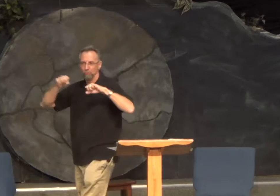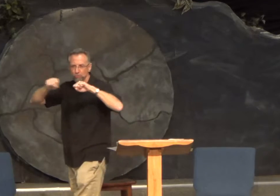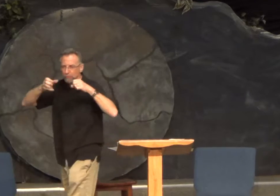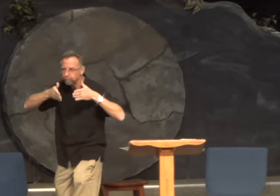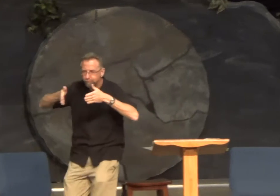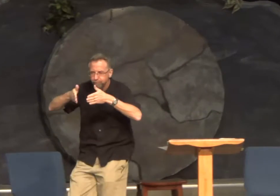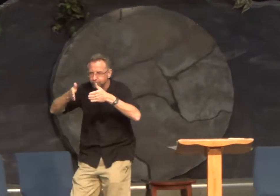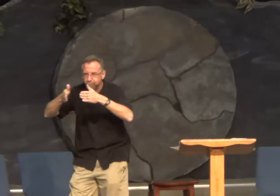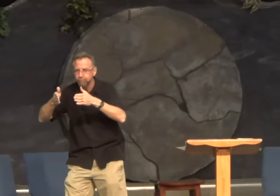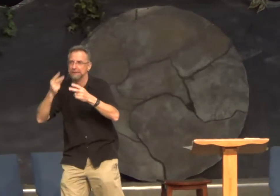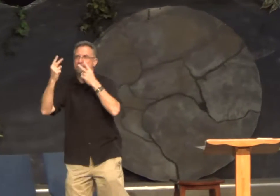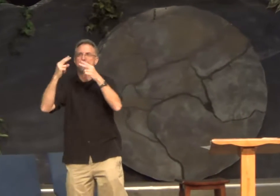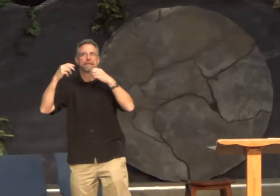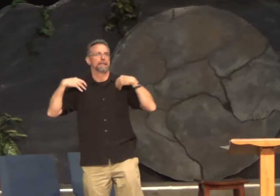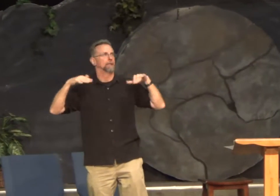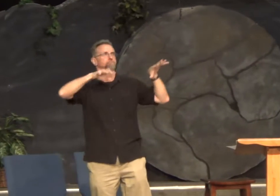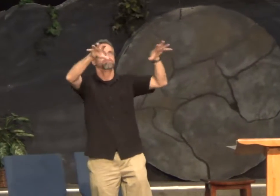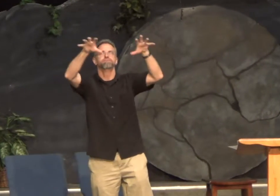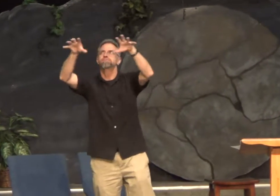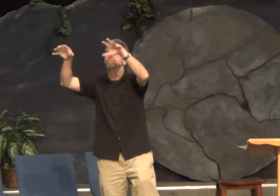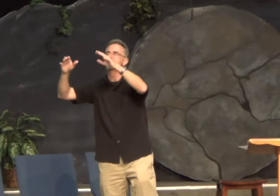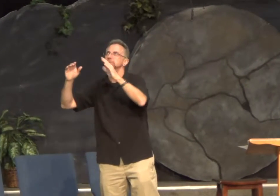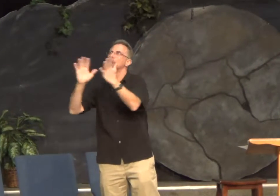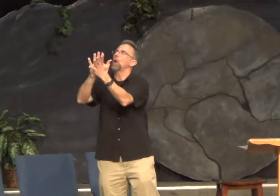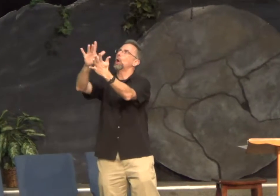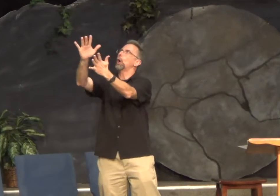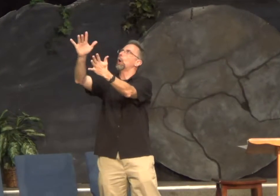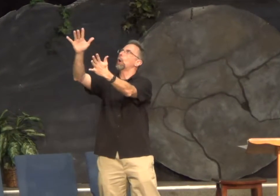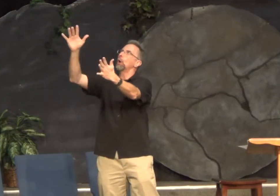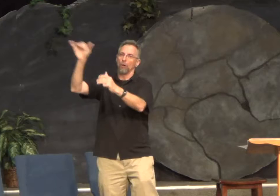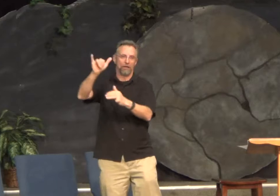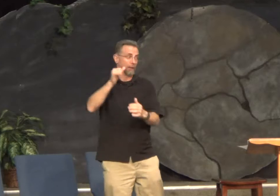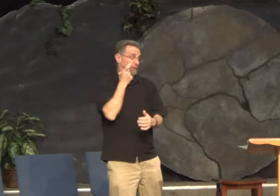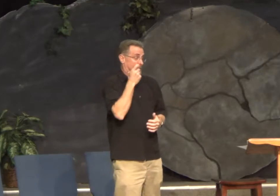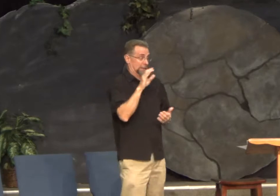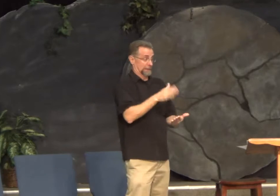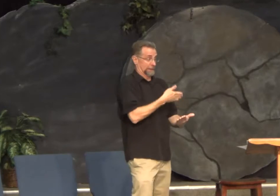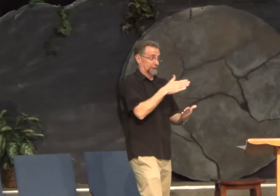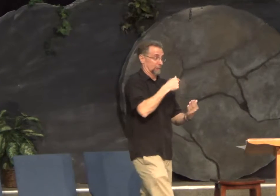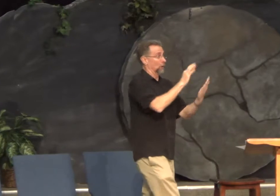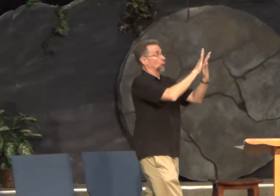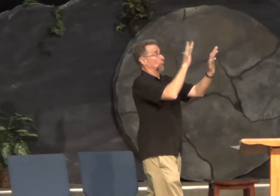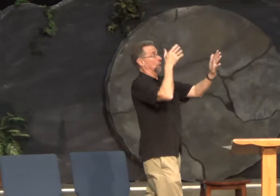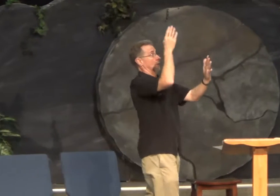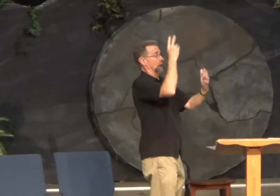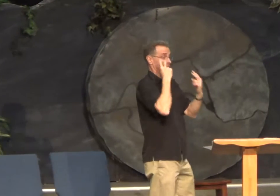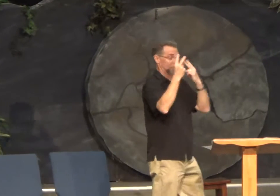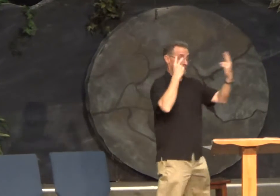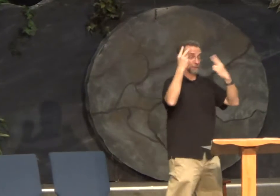strength and in power. You know the way. You know all around us. When we see the glory, the song, we can see